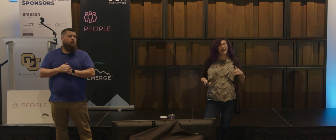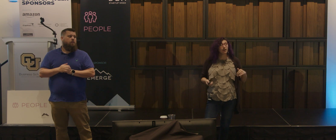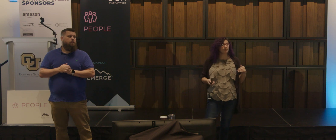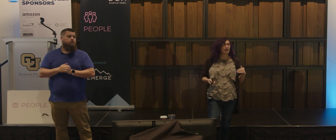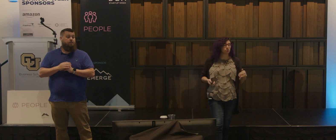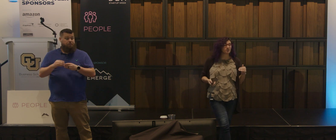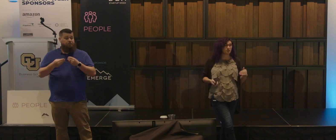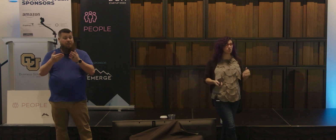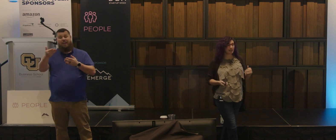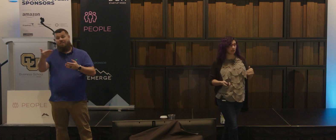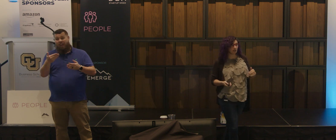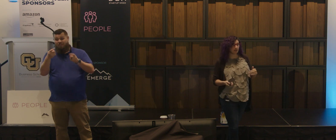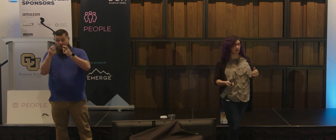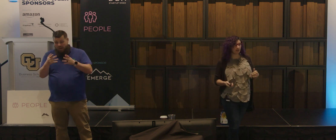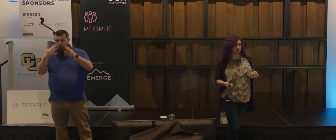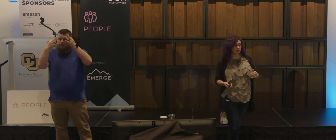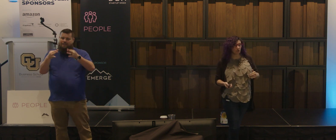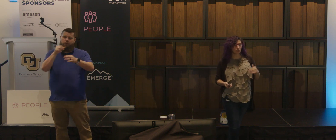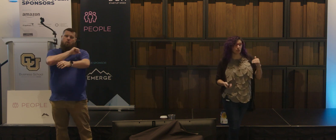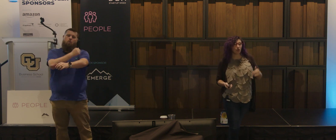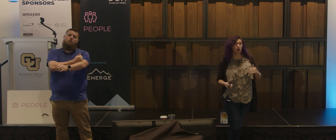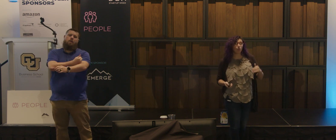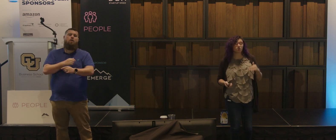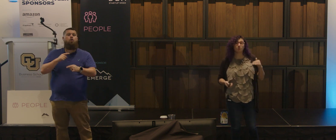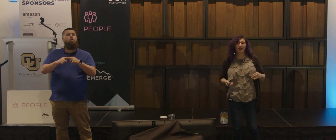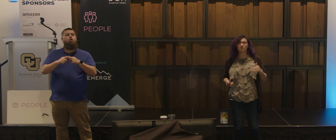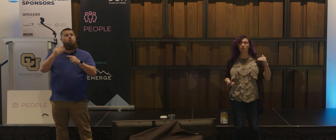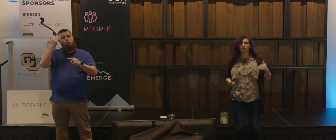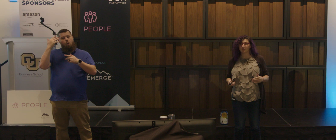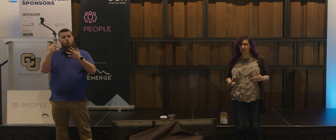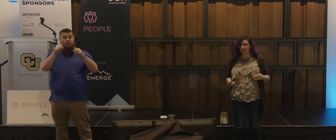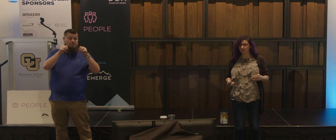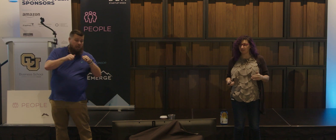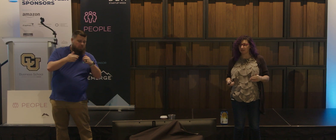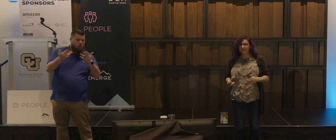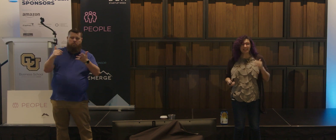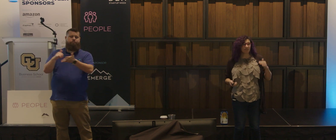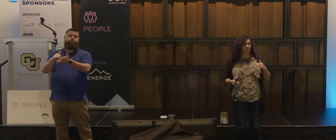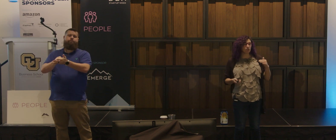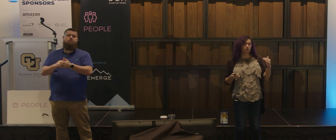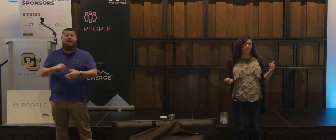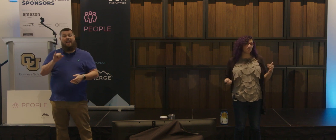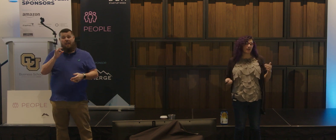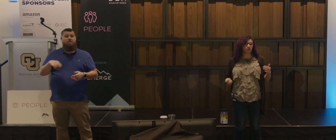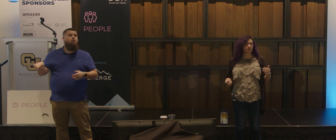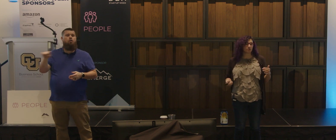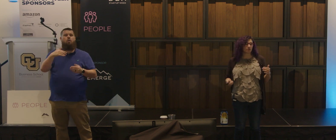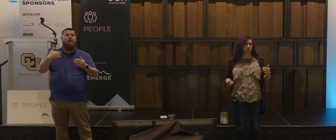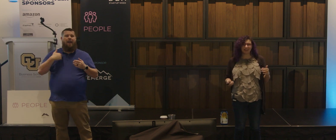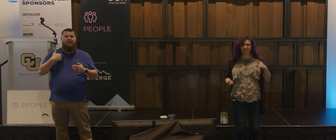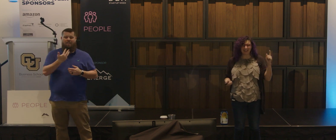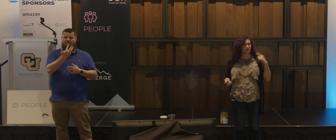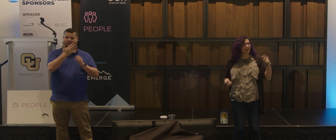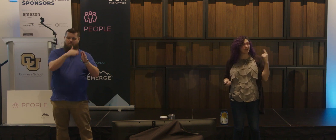Give the hiring manager decision-making authority to know what's possible and what's not. If you have a 5 or 10